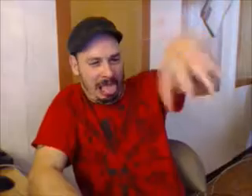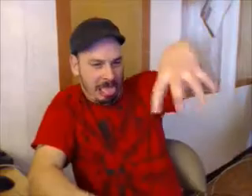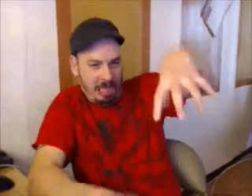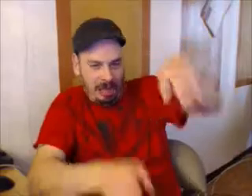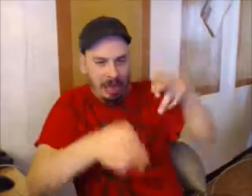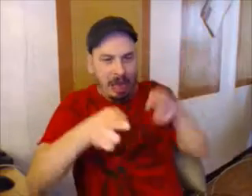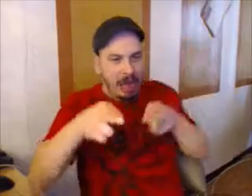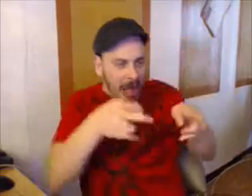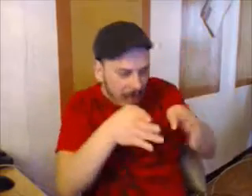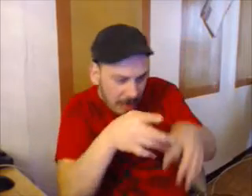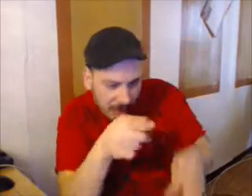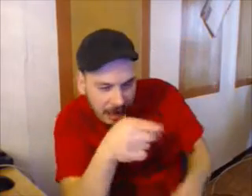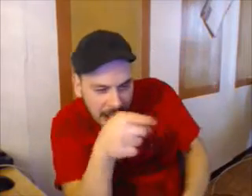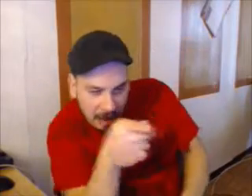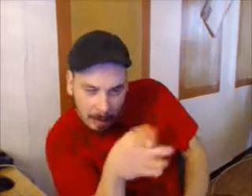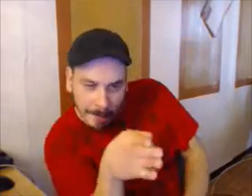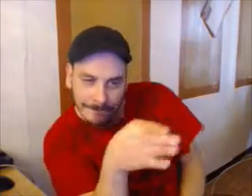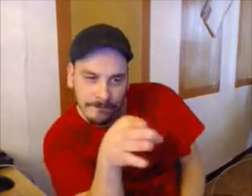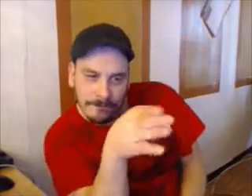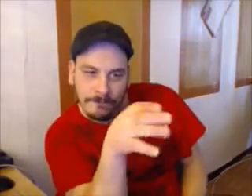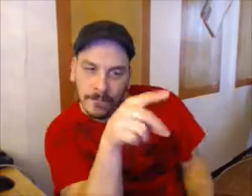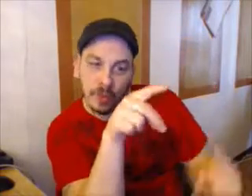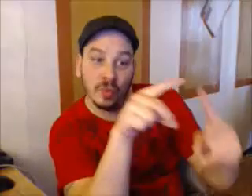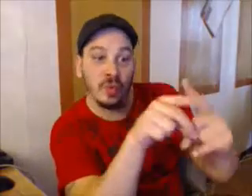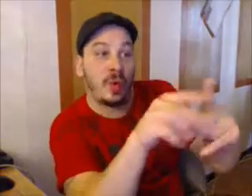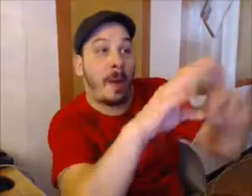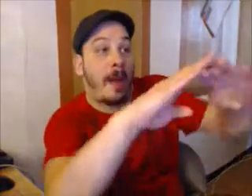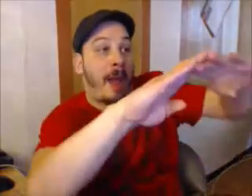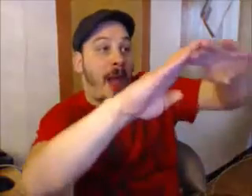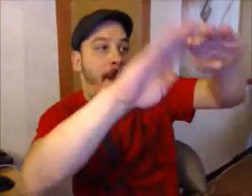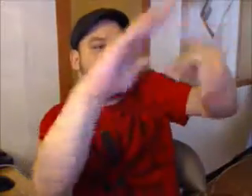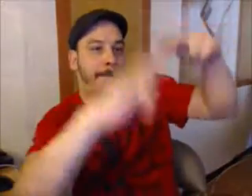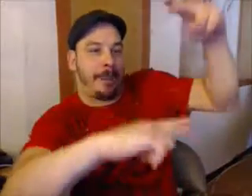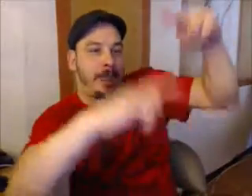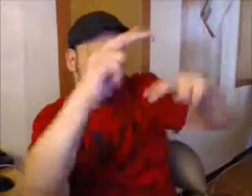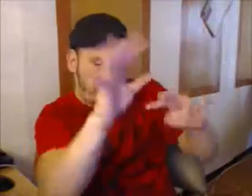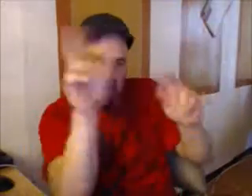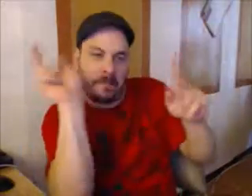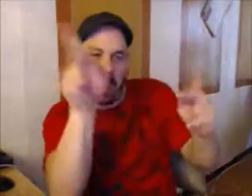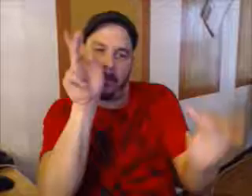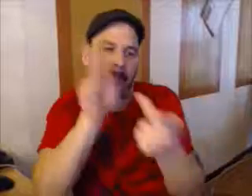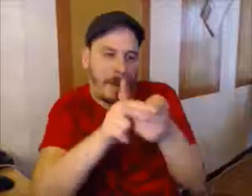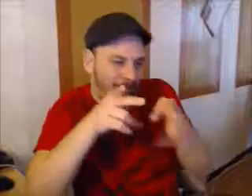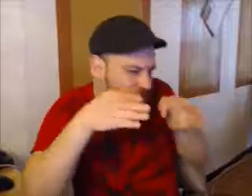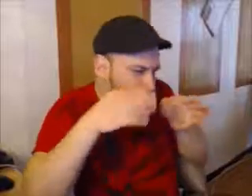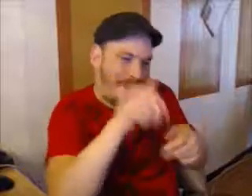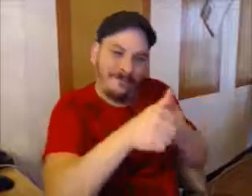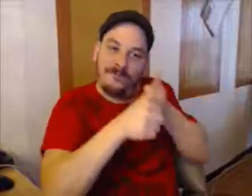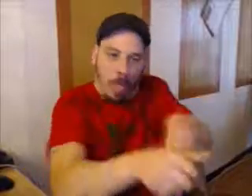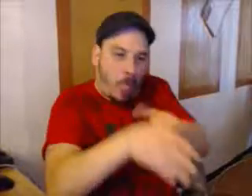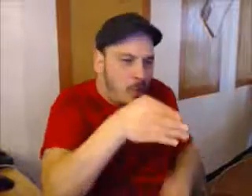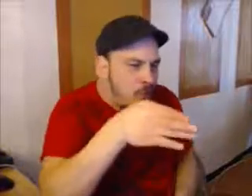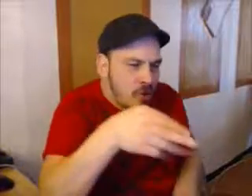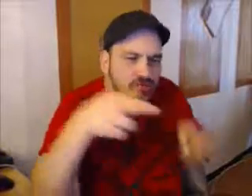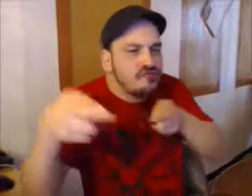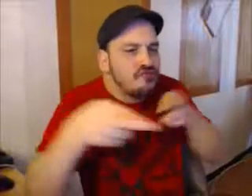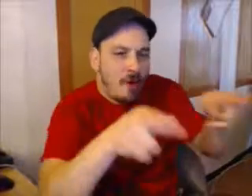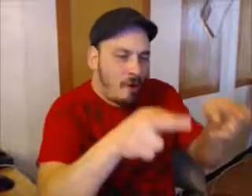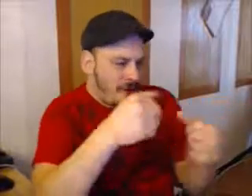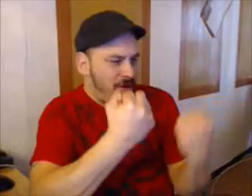that? Andy, we're carping on a trifle here. If we want to protect the middle-income families, $250,000 of